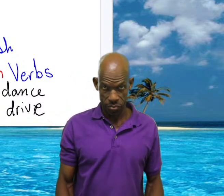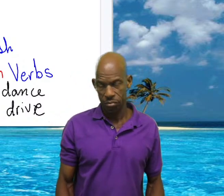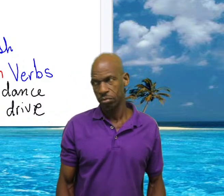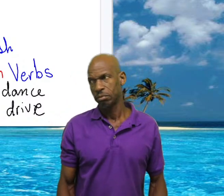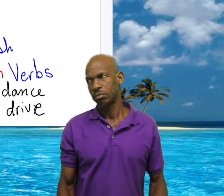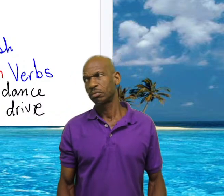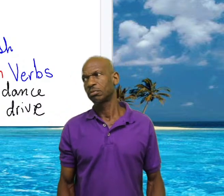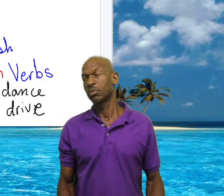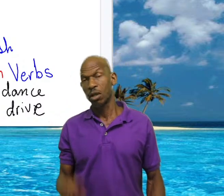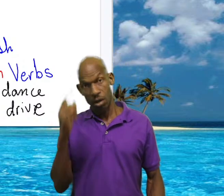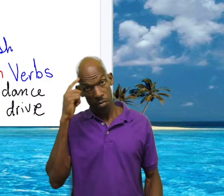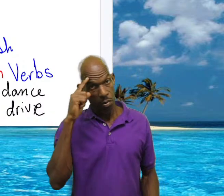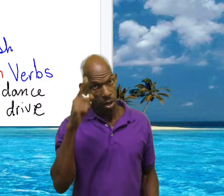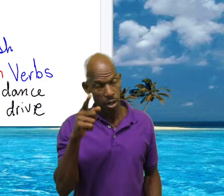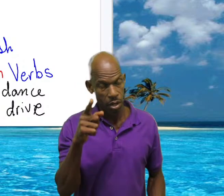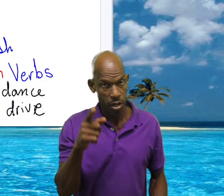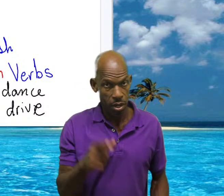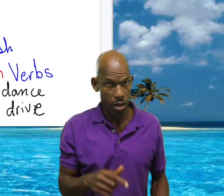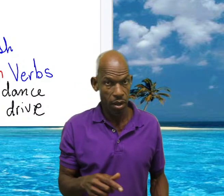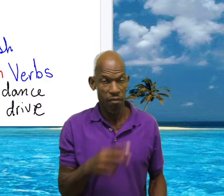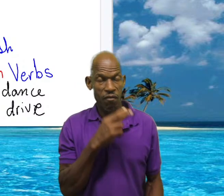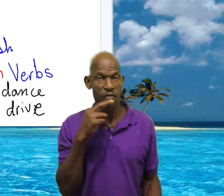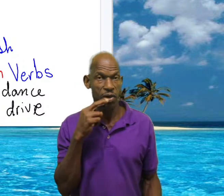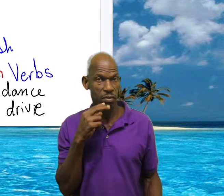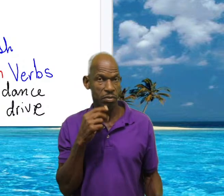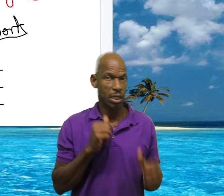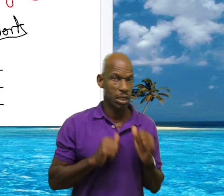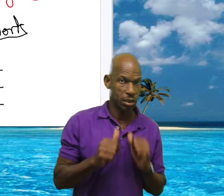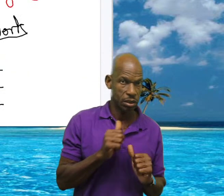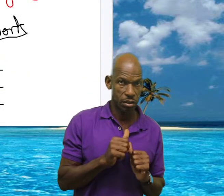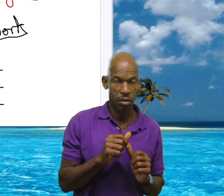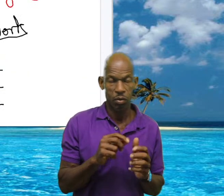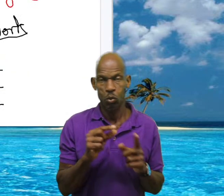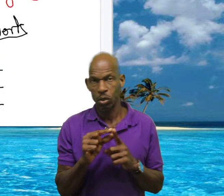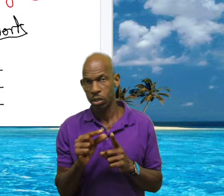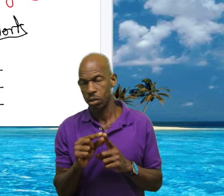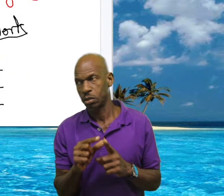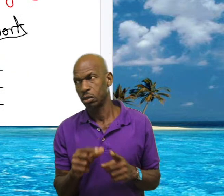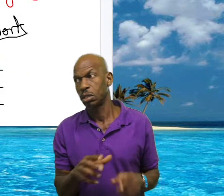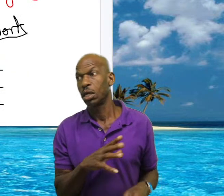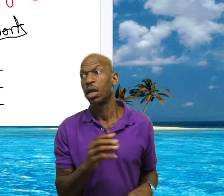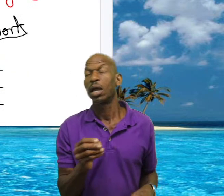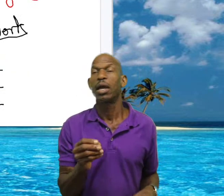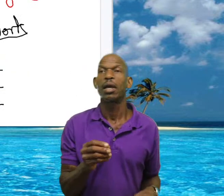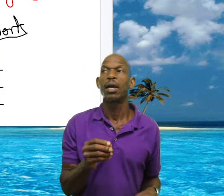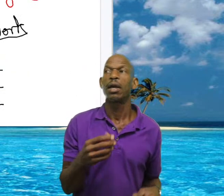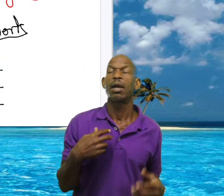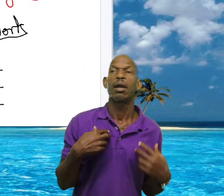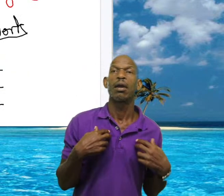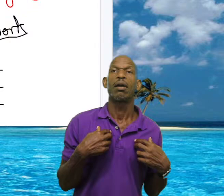remember that. So verbs are action verbs or action words. Verbs are also